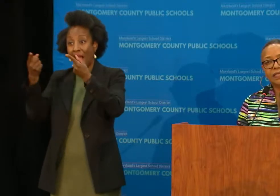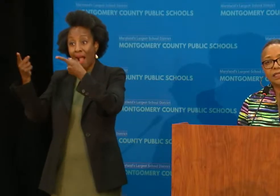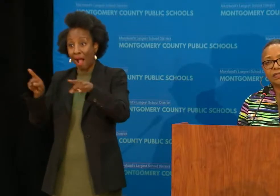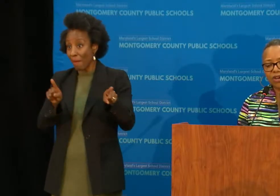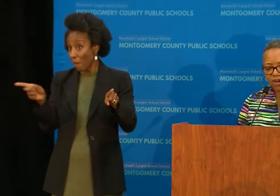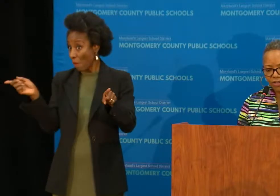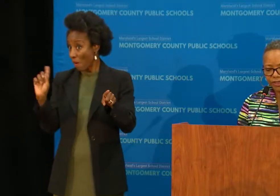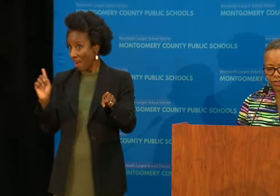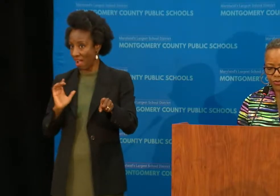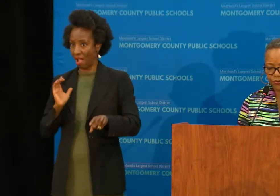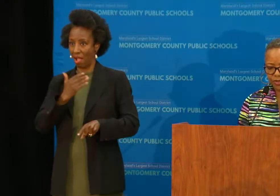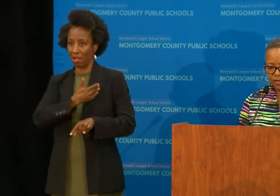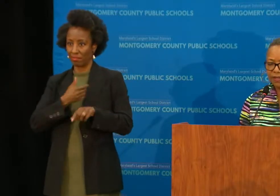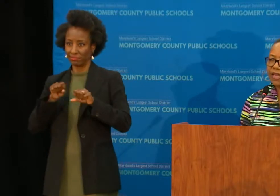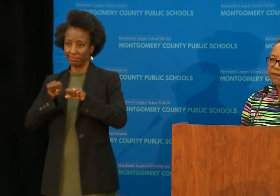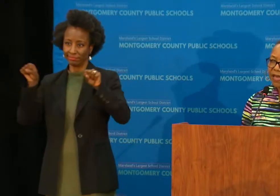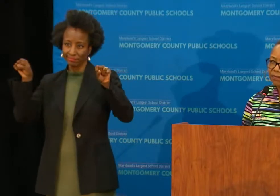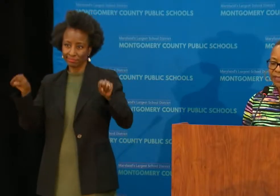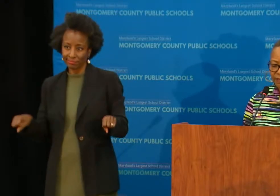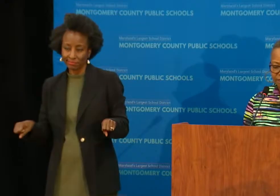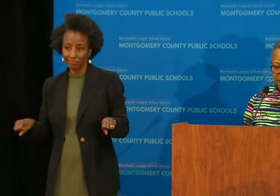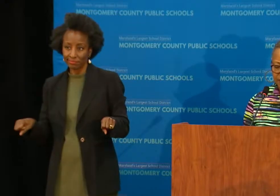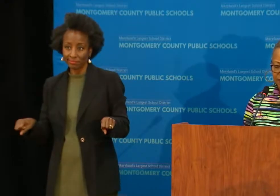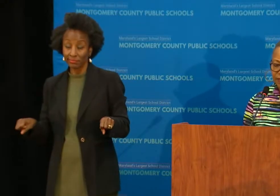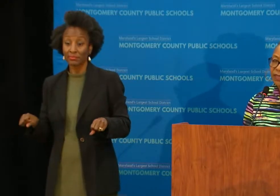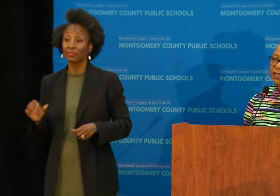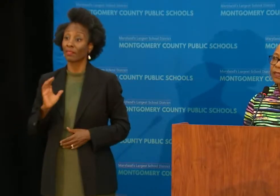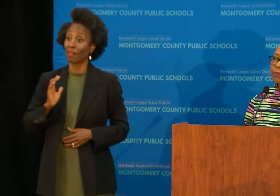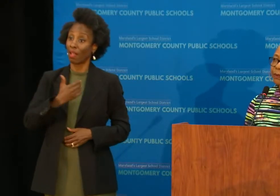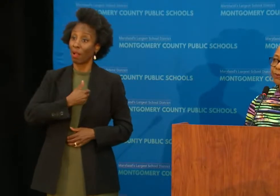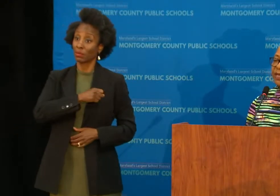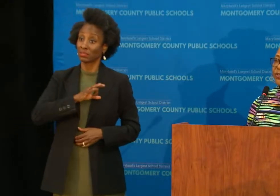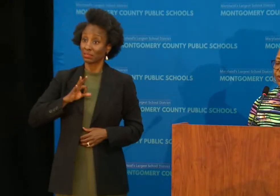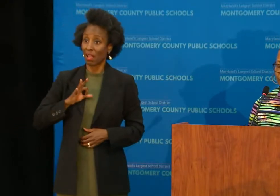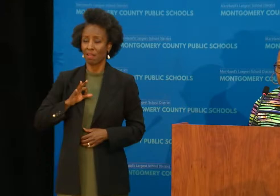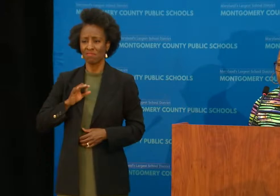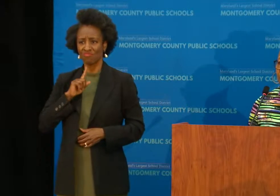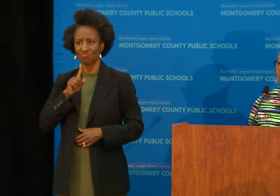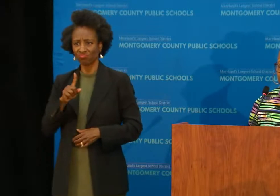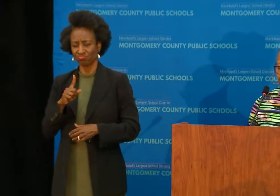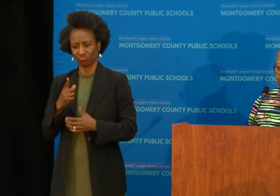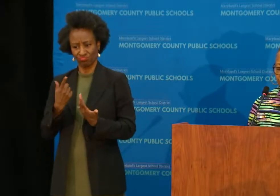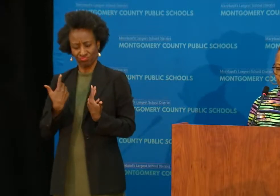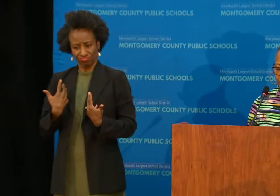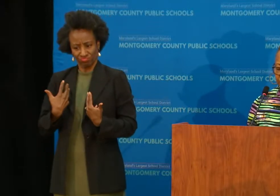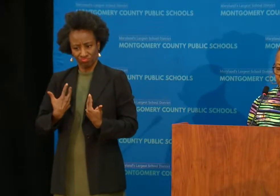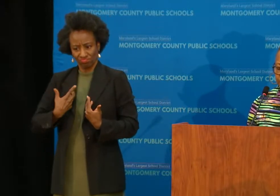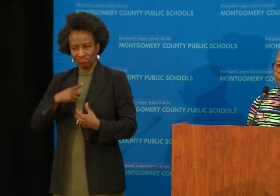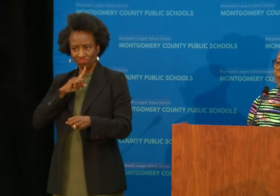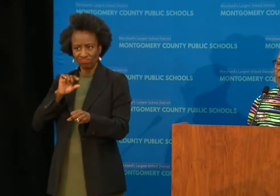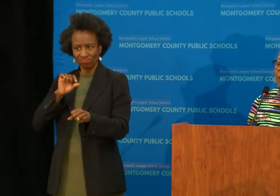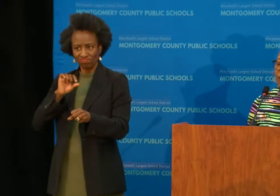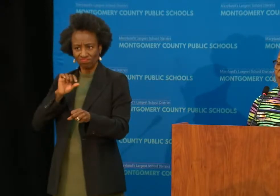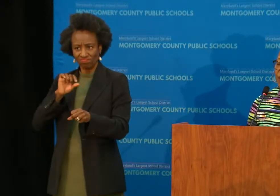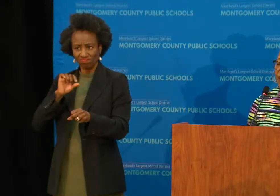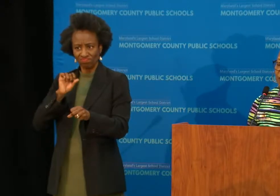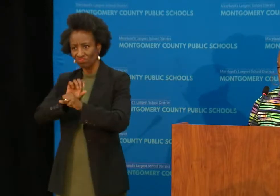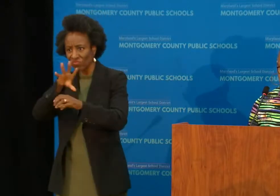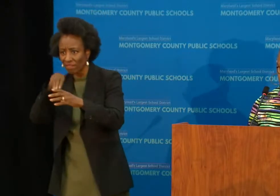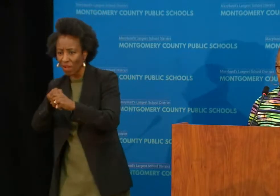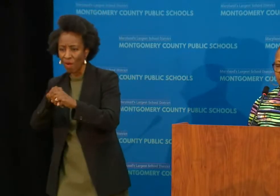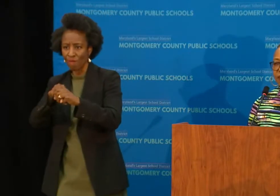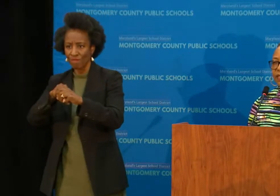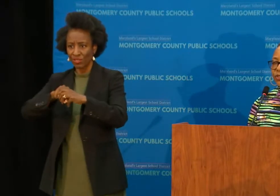Our athletes are also heavily invested in the preparation for their sports. The